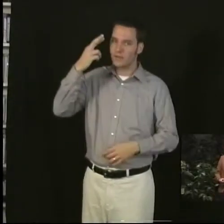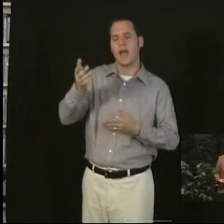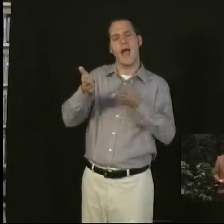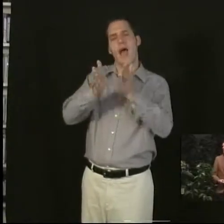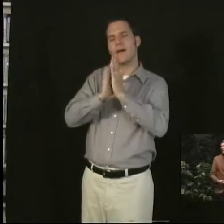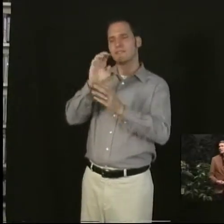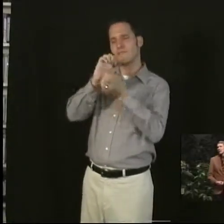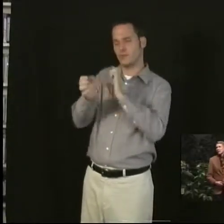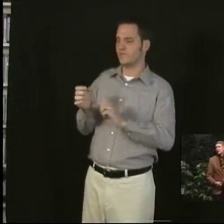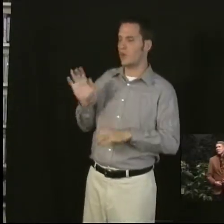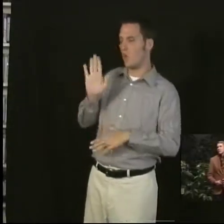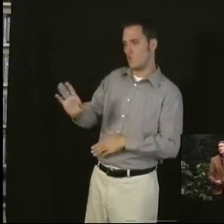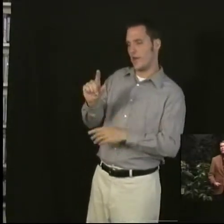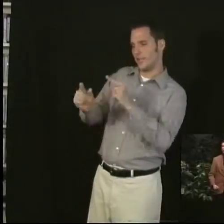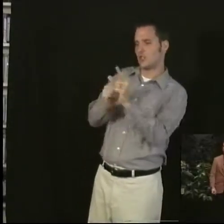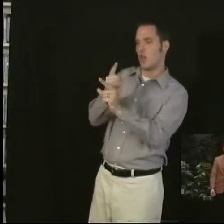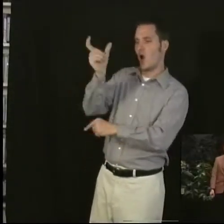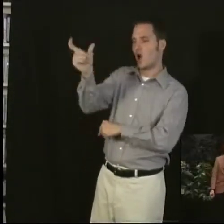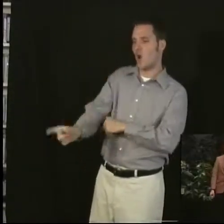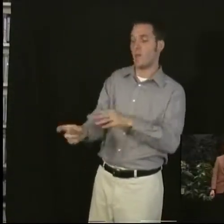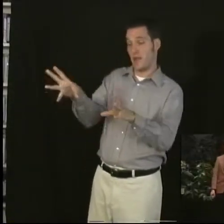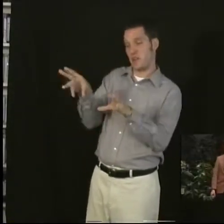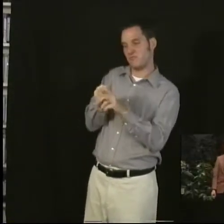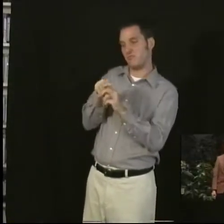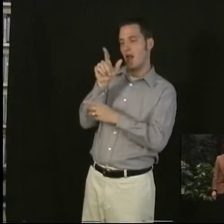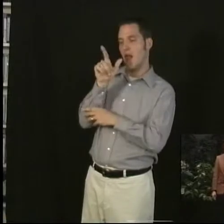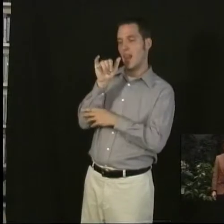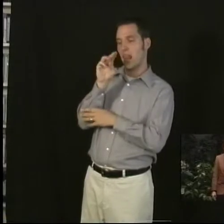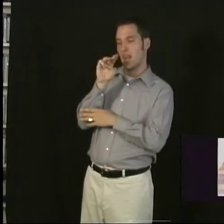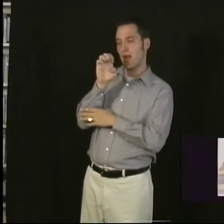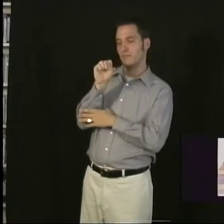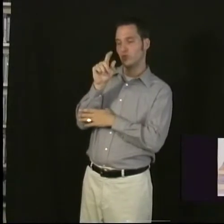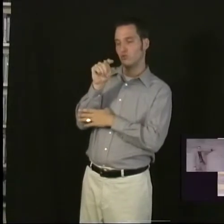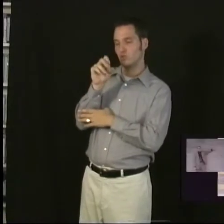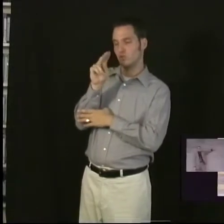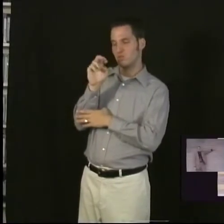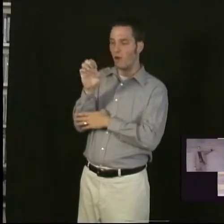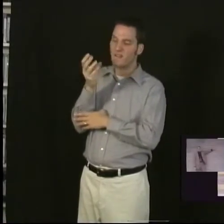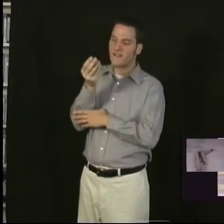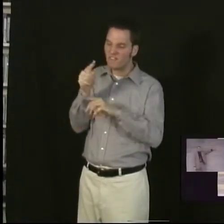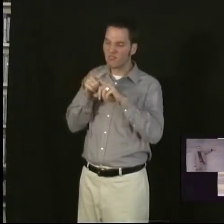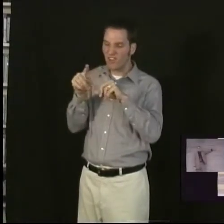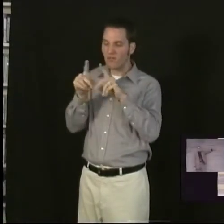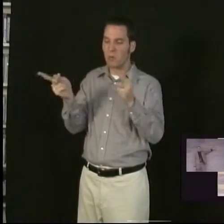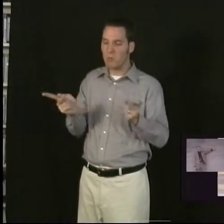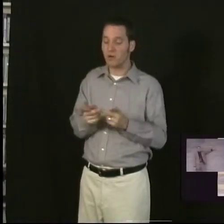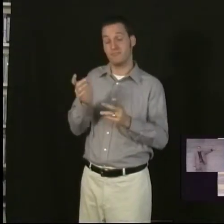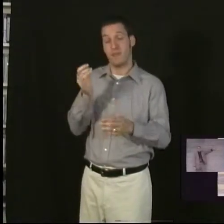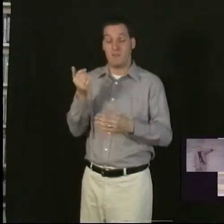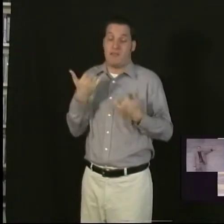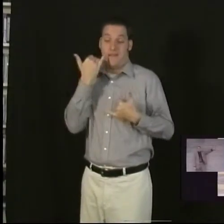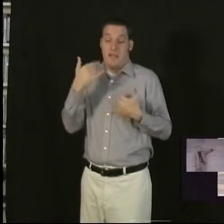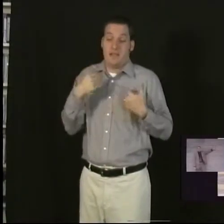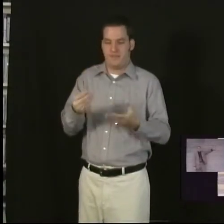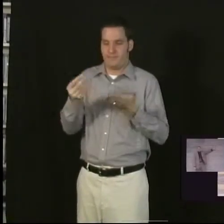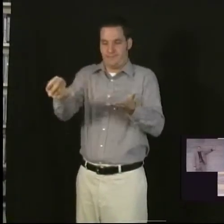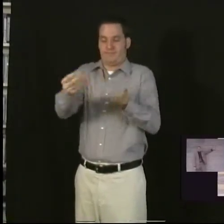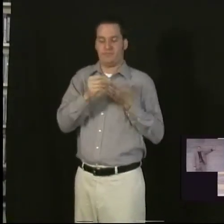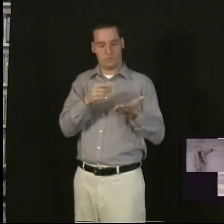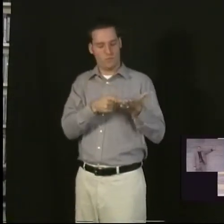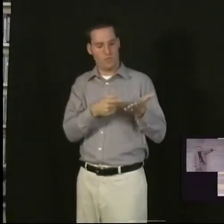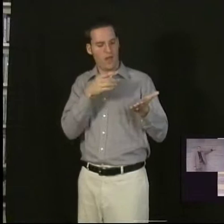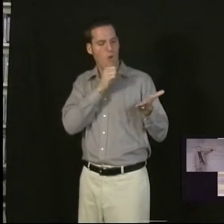fellas, your geologic column contains limestone quite a few different places. I mean, if I just handed you a piece of limestone and said,